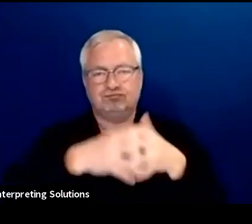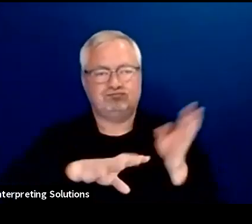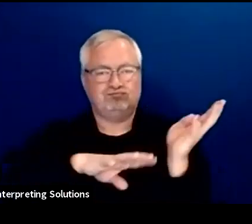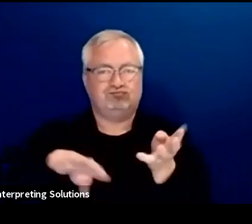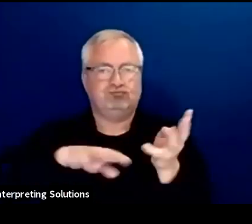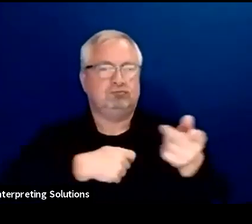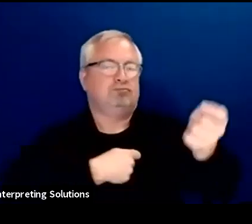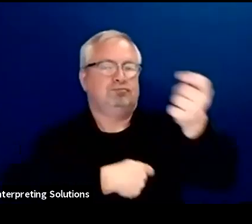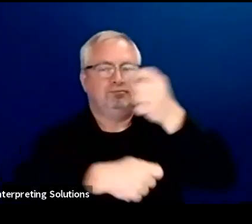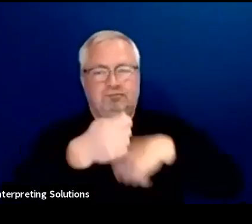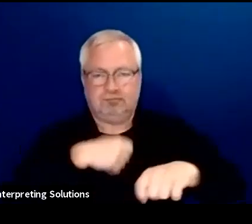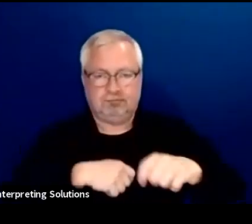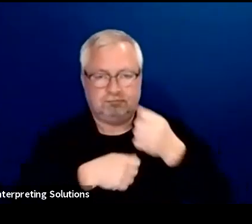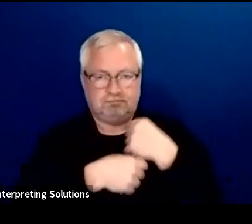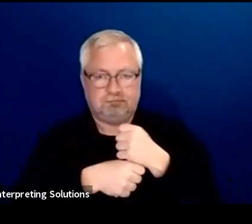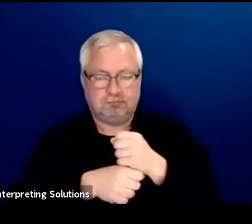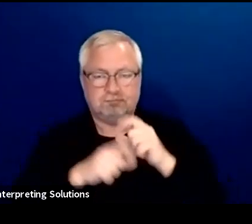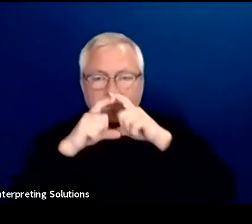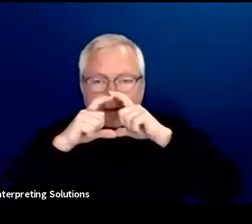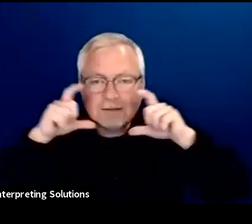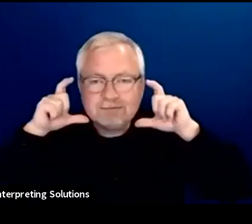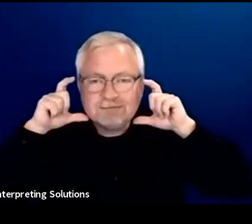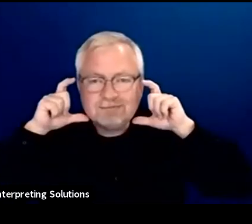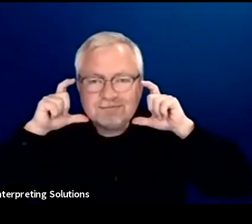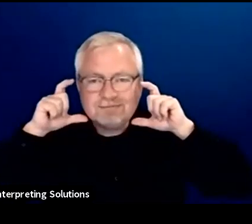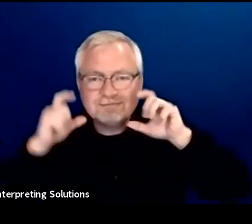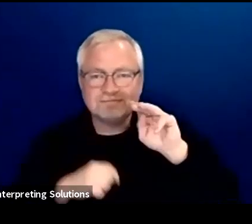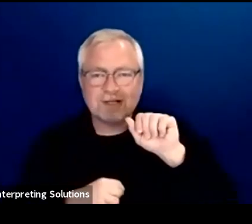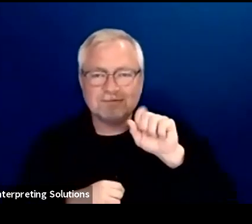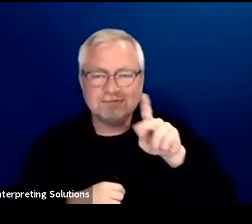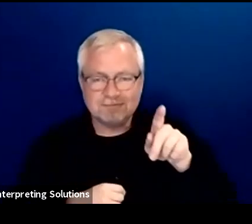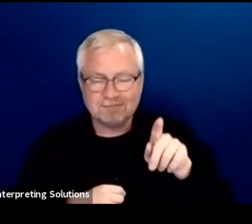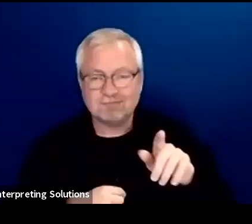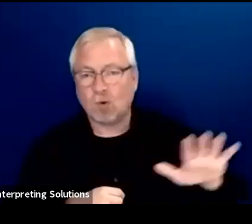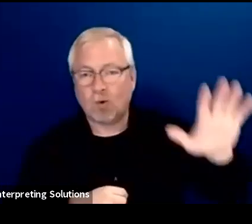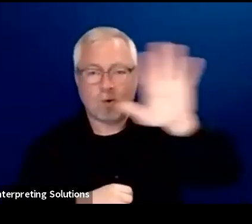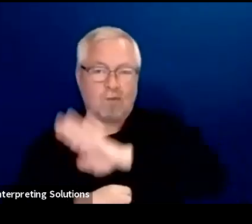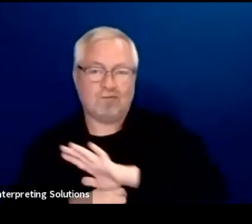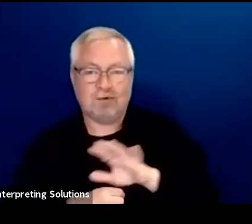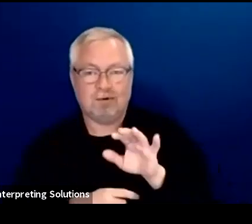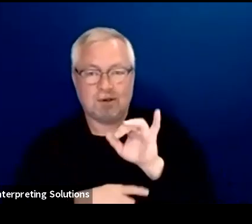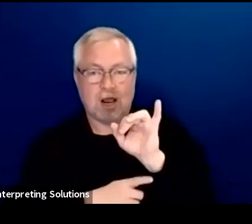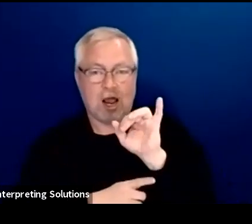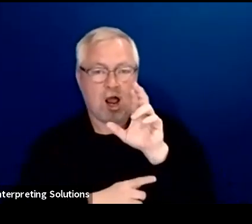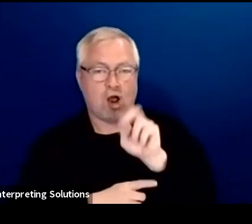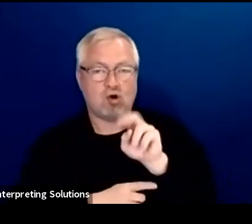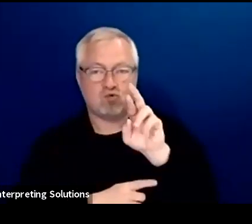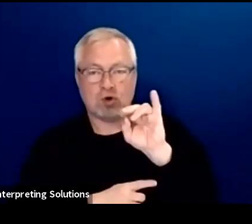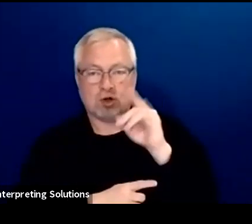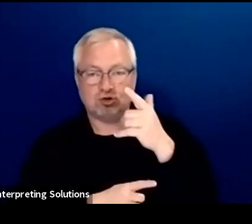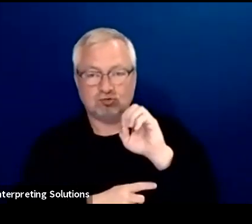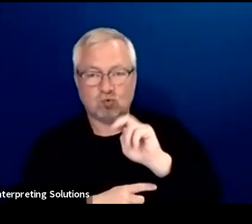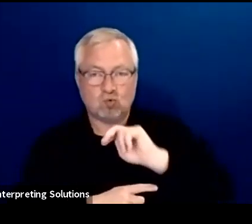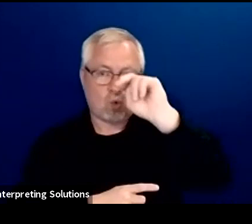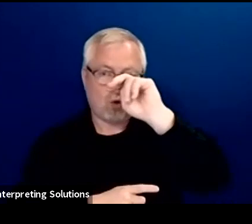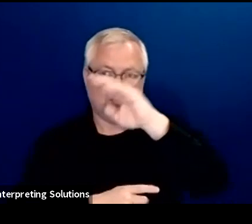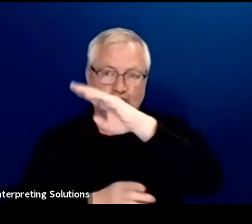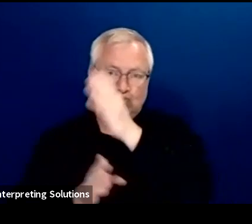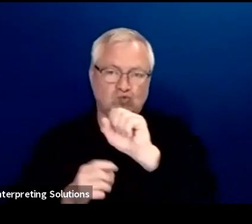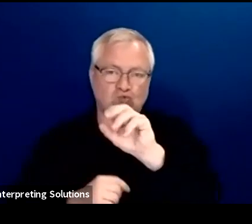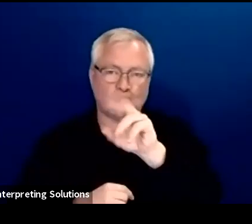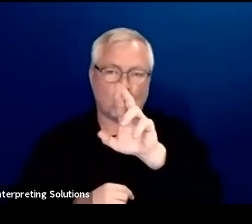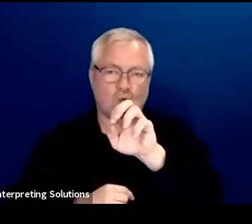medical gowns, headgear for clinics across the Iron Range and the North Shore. And she said the initiative reminded her of stories that her